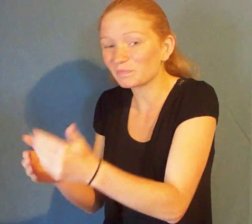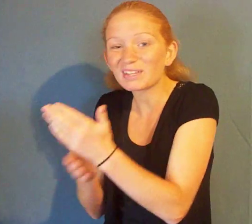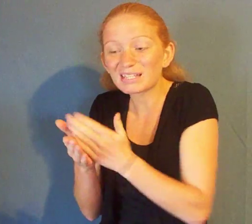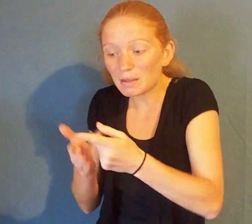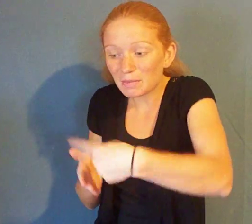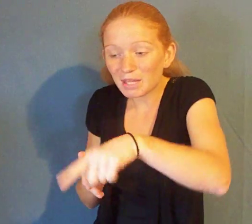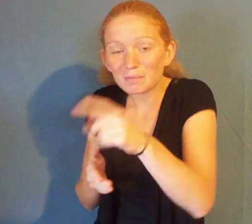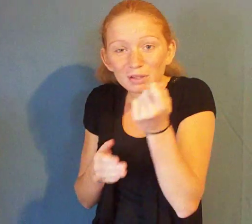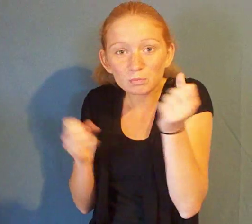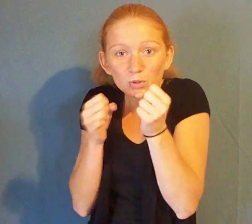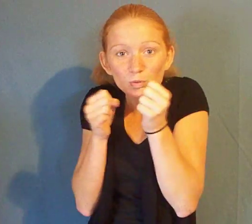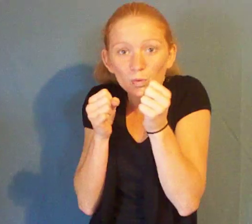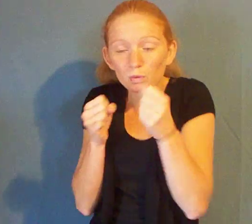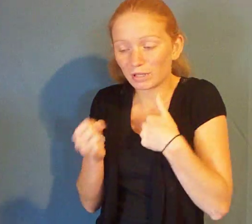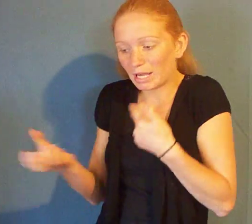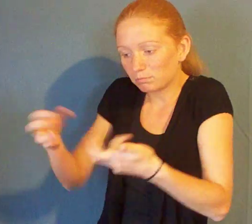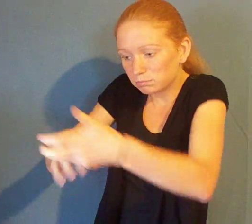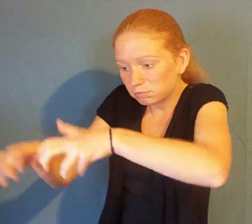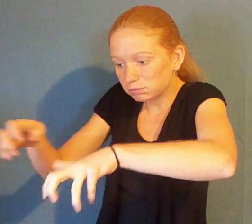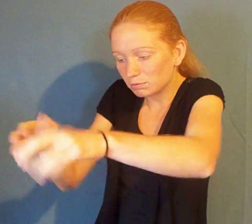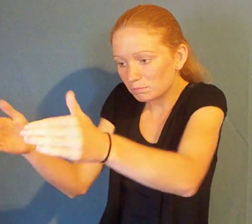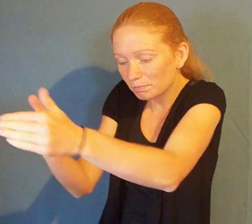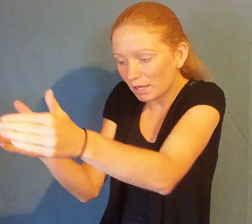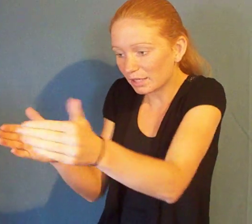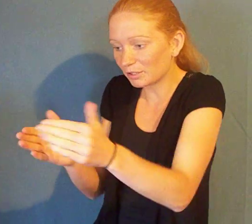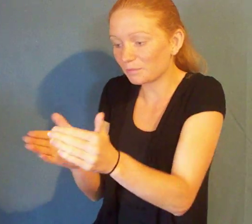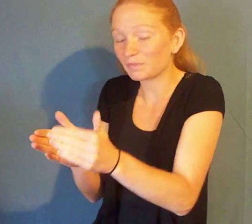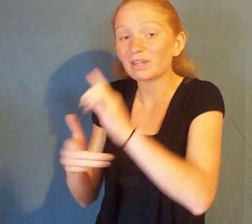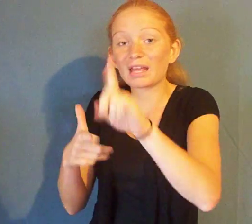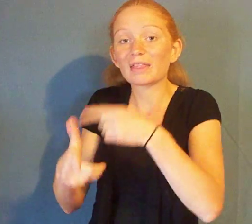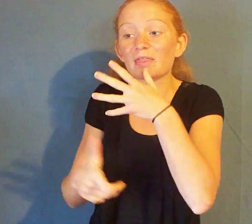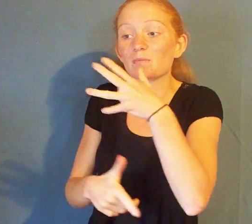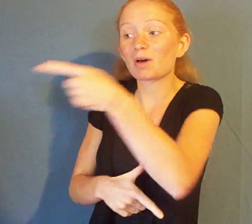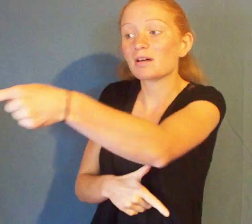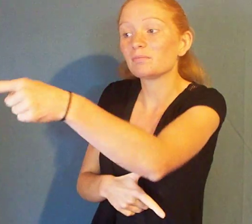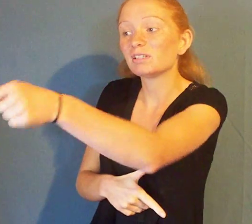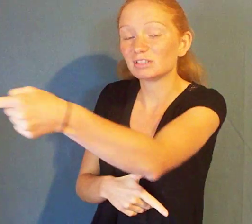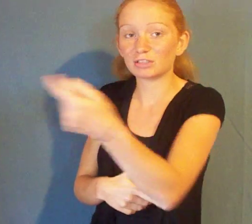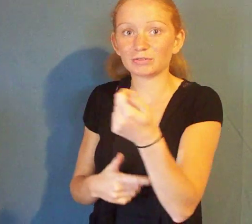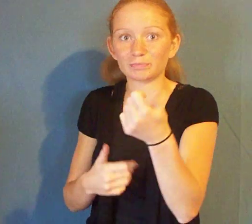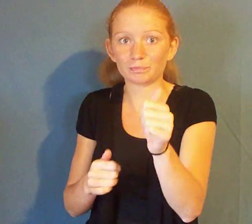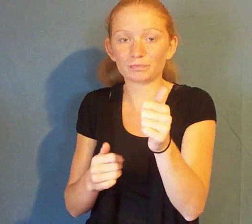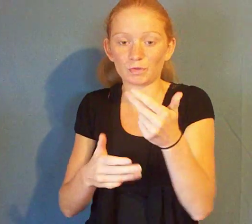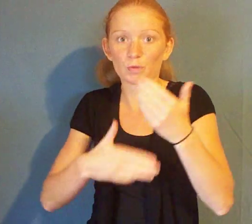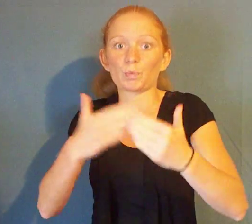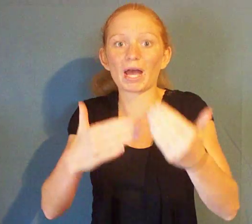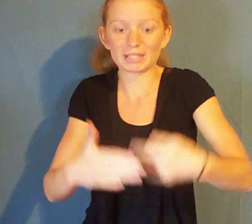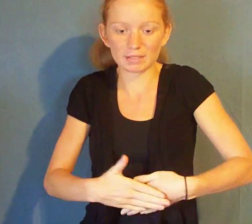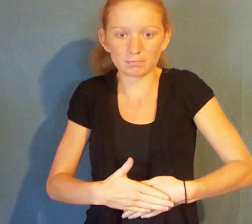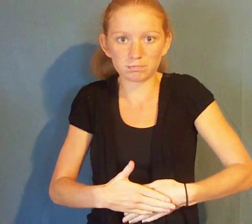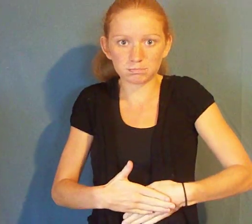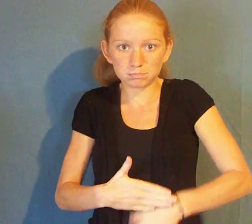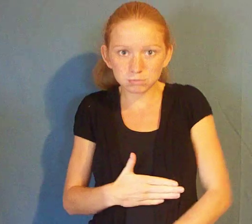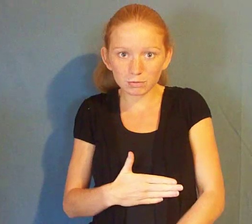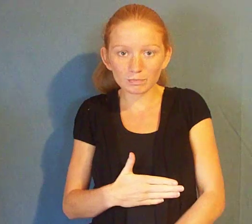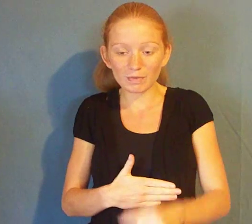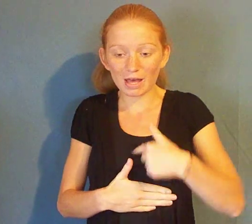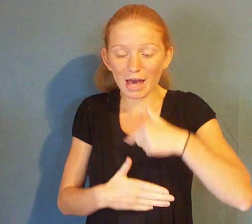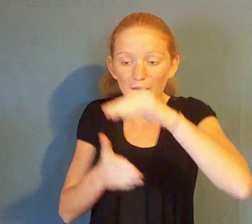all in the pile, and then I had to go pick up the mom. Well, she was in the process of popping one out, and so I took my hands and scooped her up very, very gently,